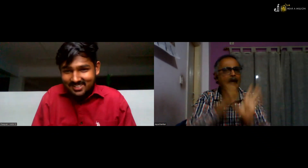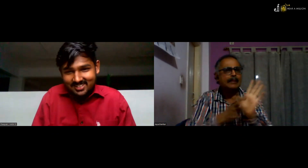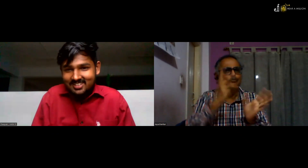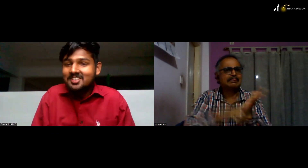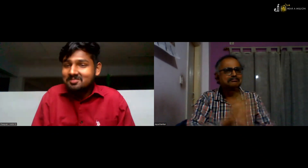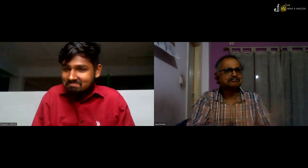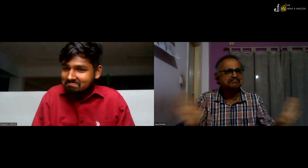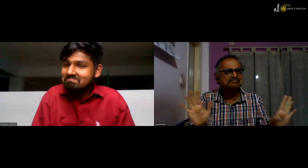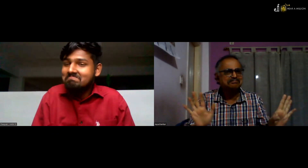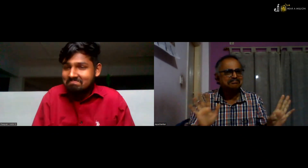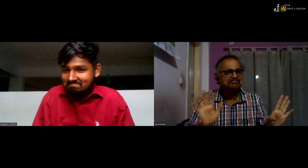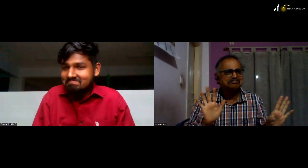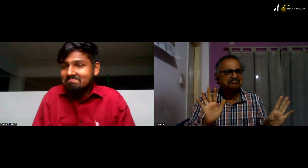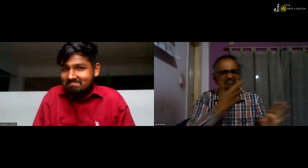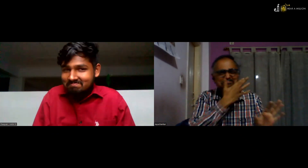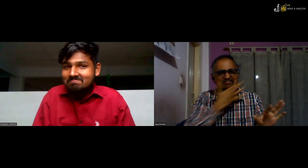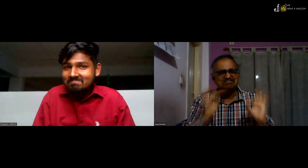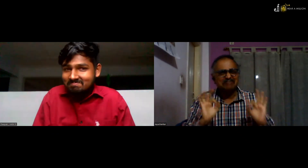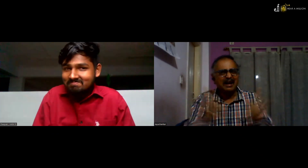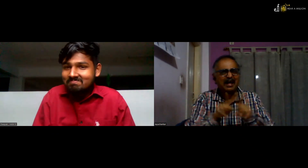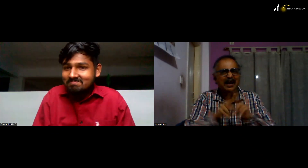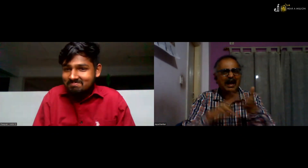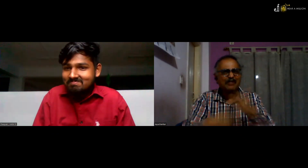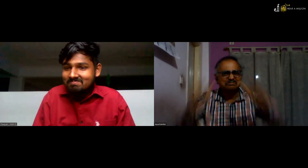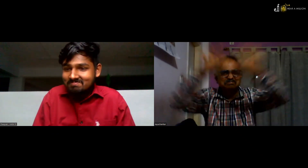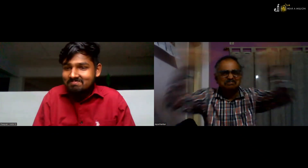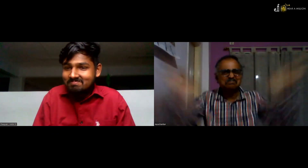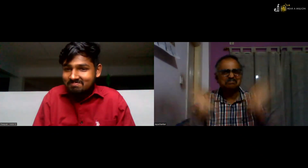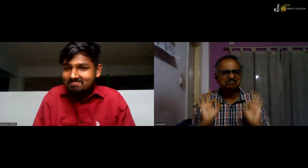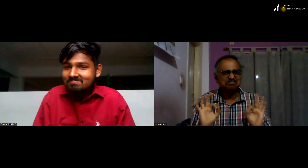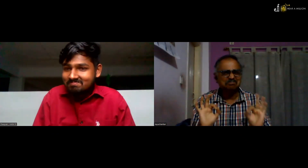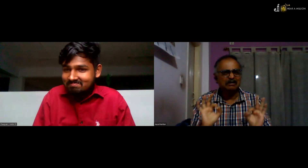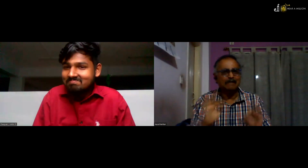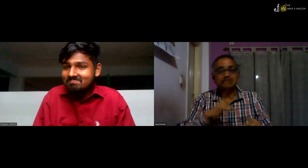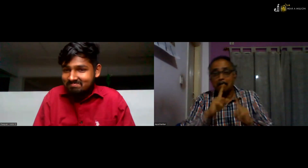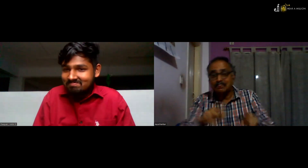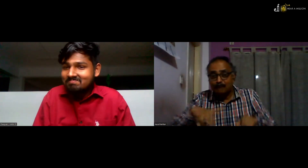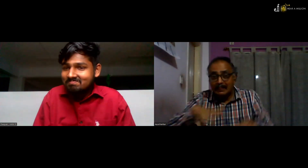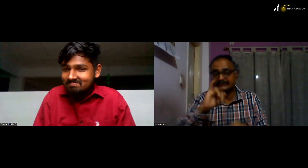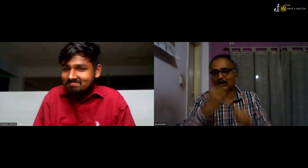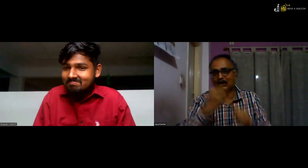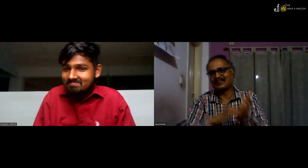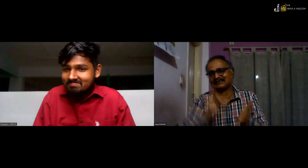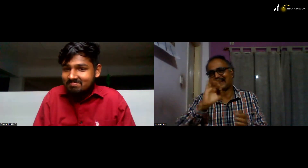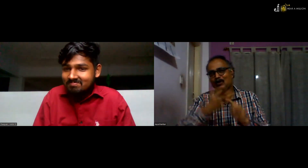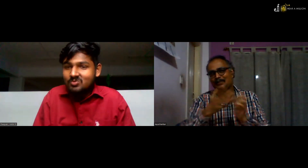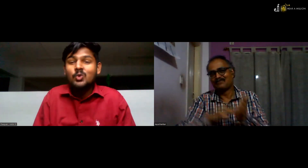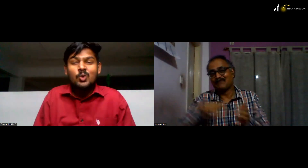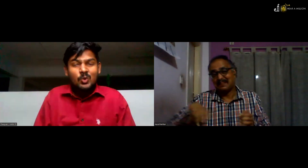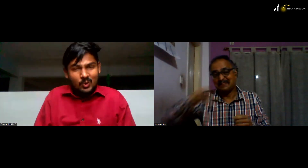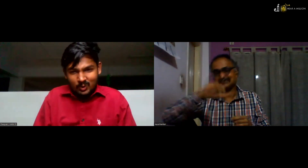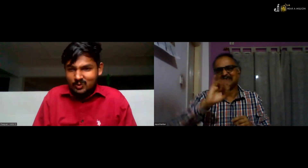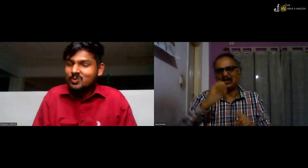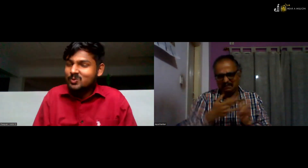Lord Shiva's shrine over there. Also, they have 2 months time only during 1 hour, so during 1 year.